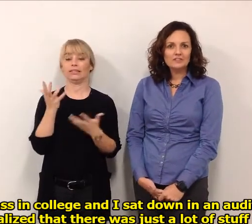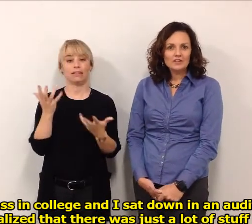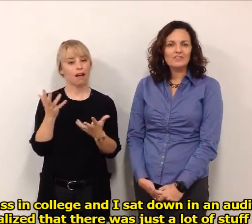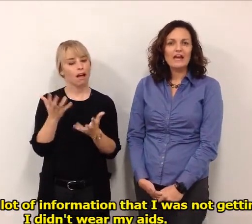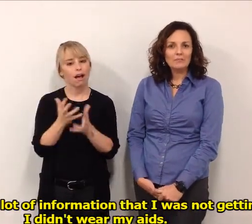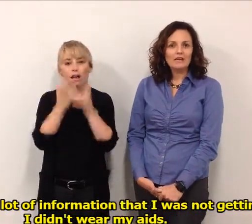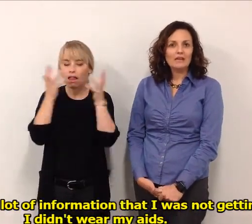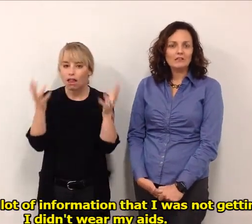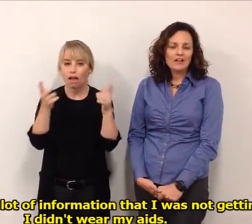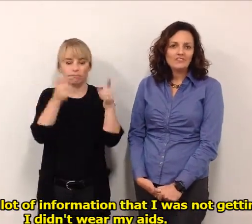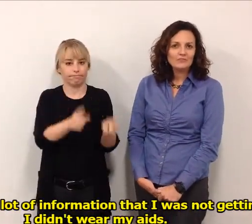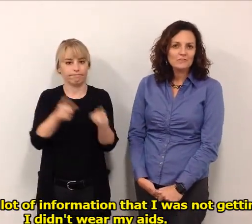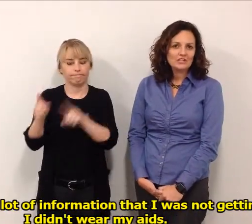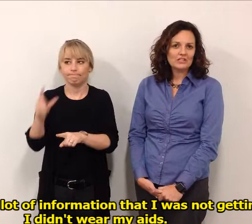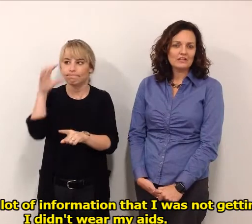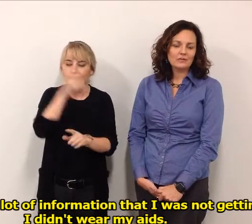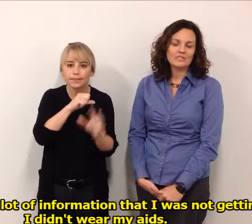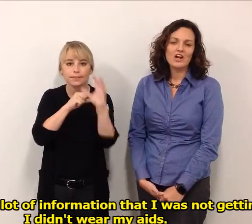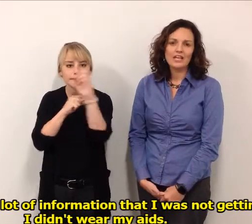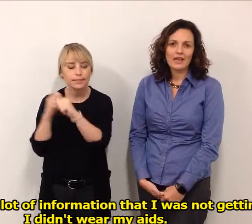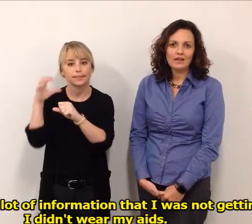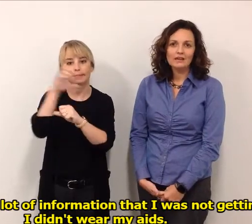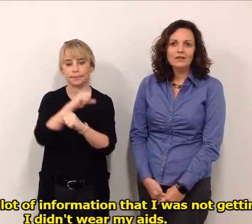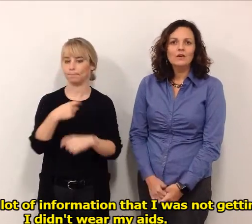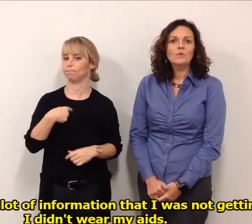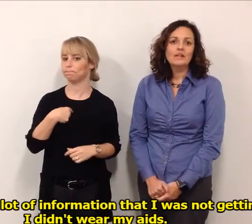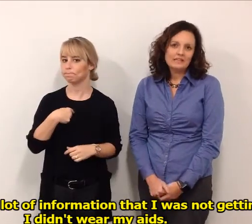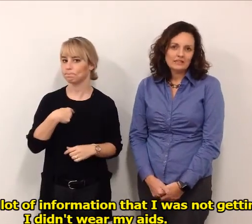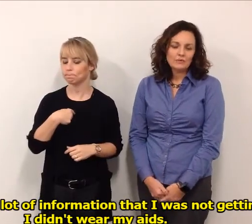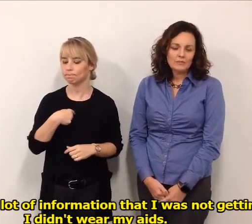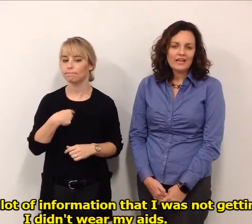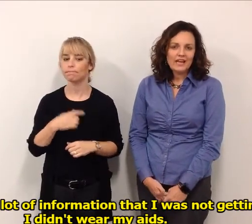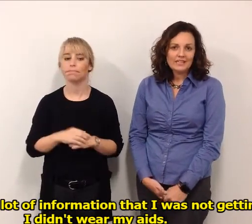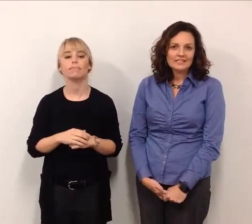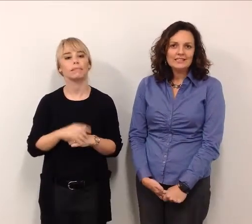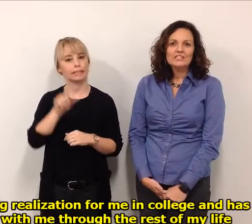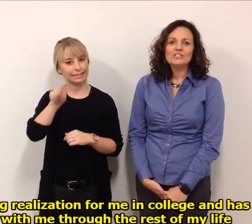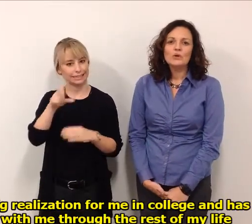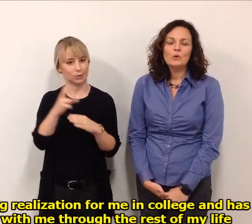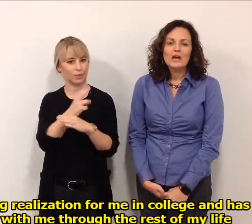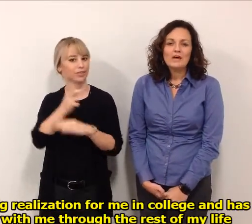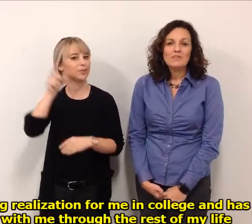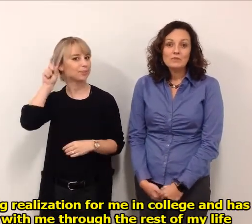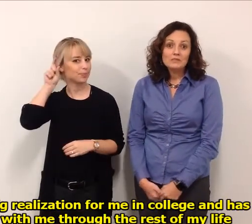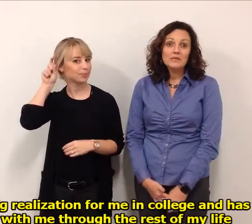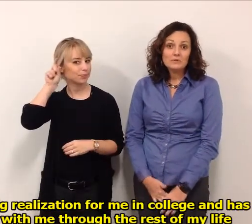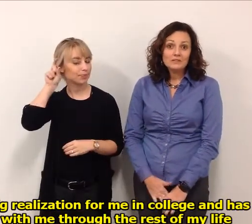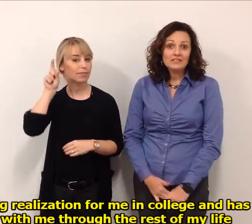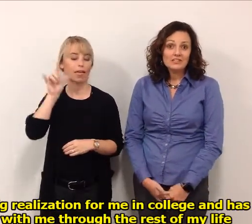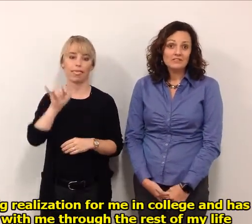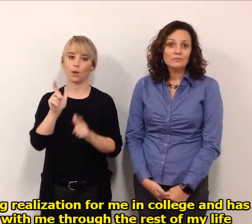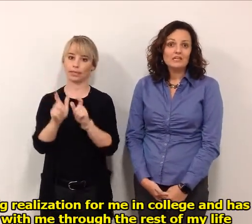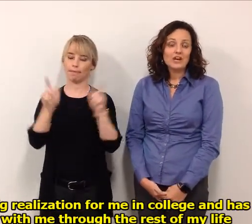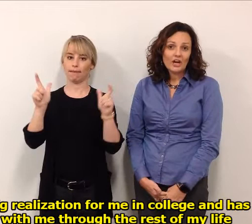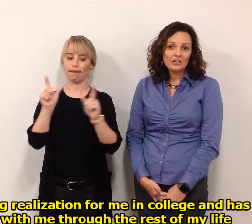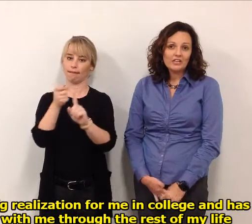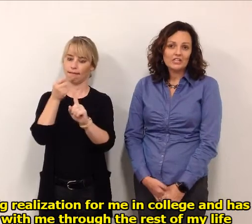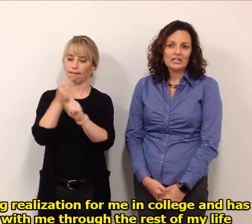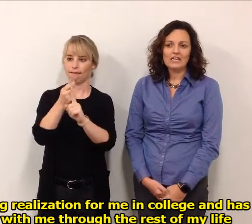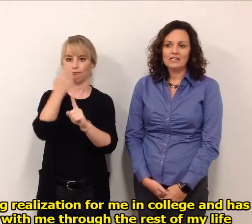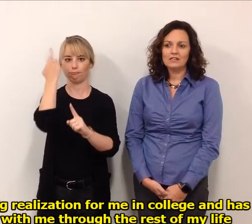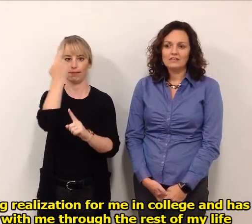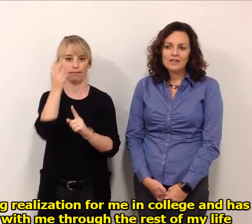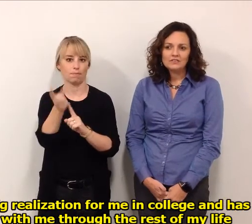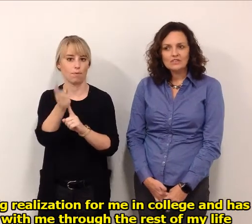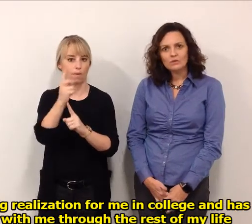lot of stuff happening and a lot of information that I was not getting when I didn't wear my aids. So that was a big realization for me in